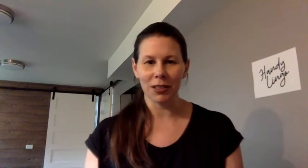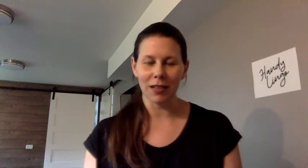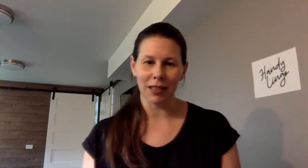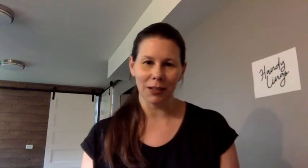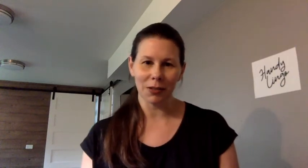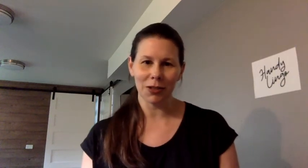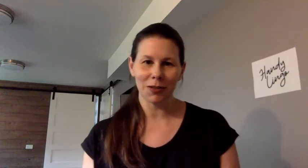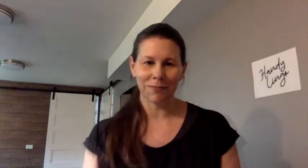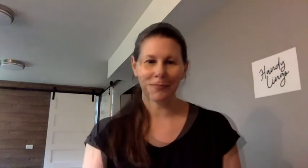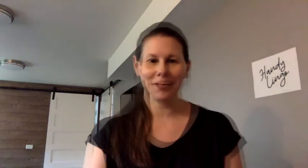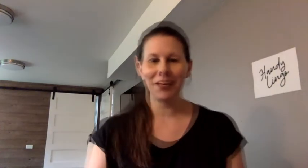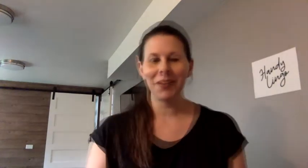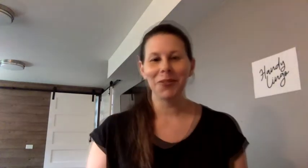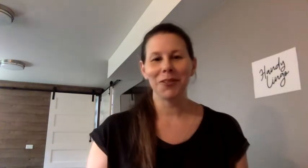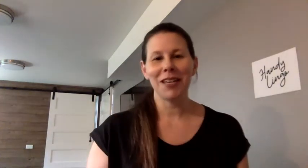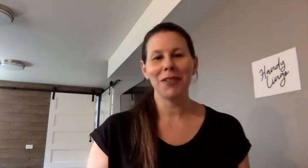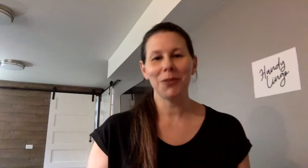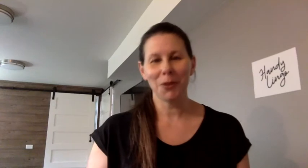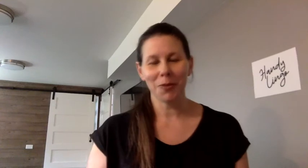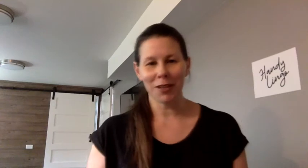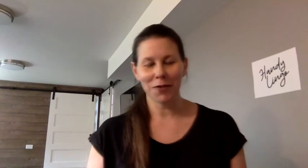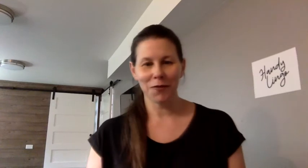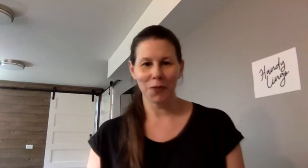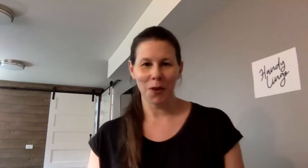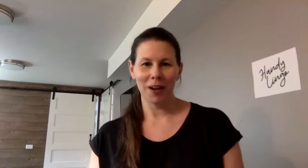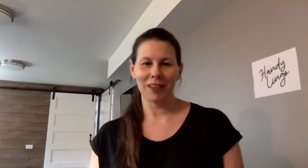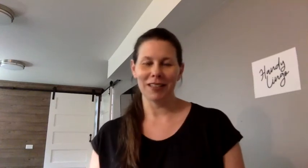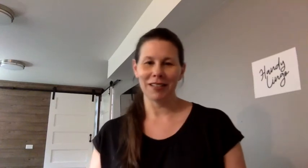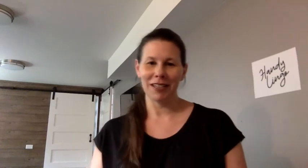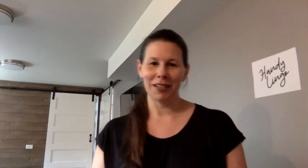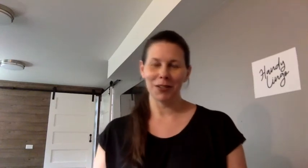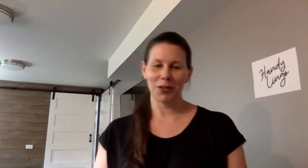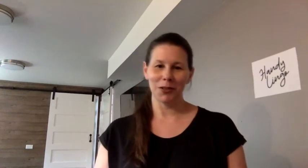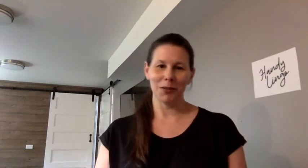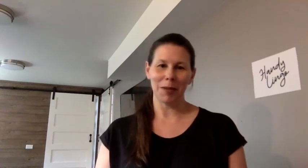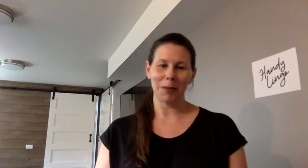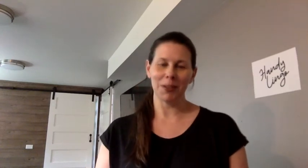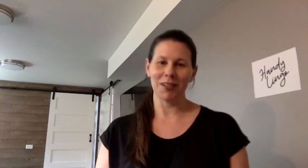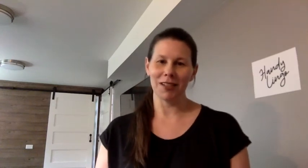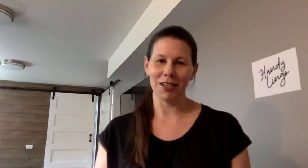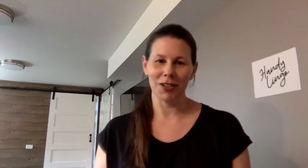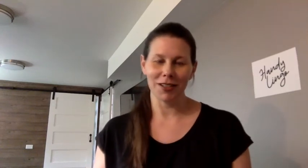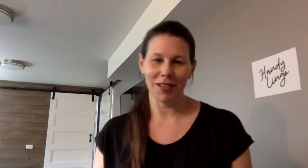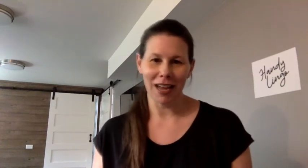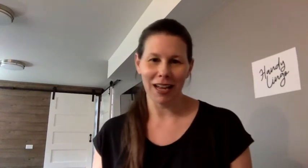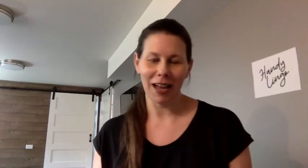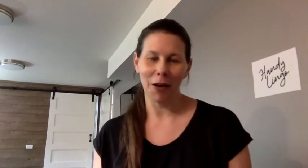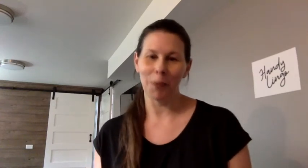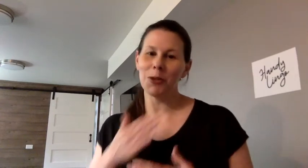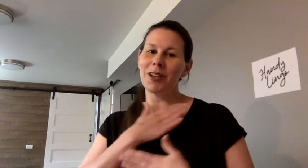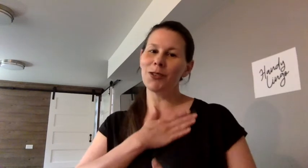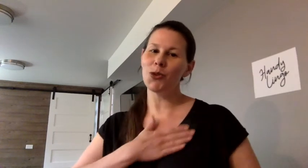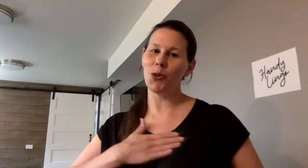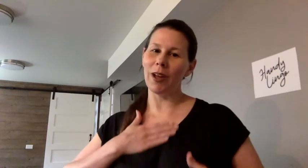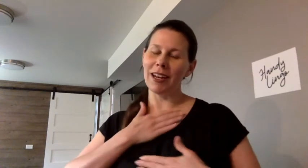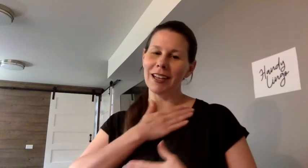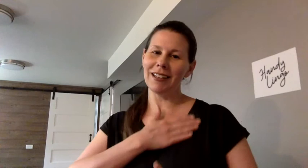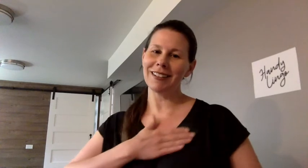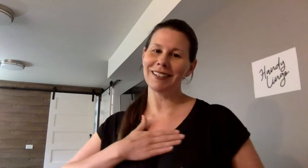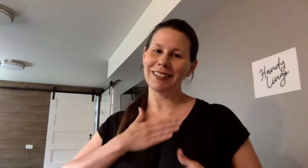sign language. So thank you so much for listening to my presentation today. I hope you enjoyed it. There's